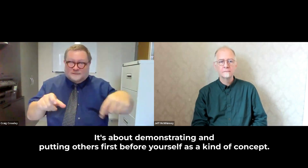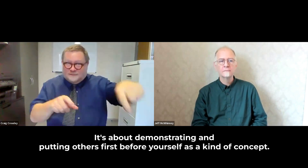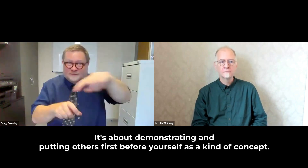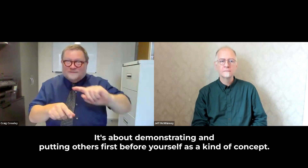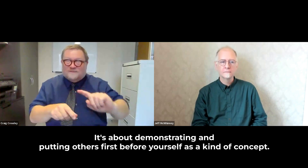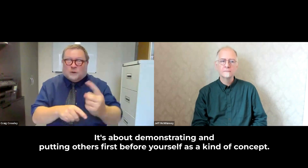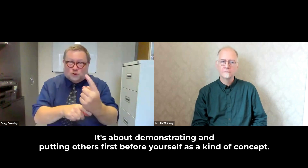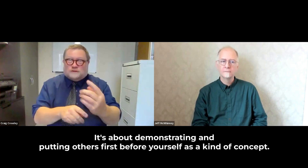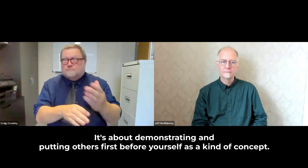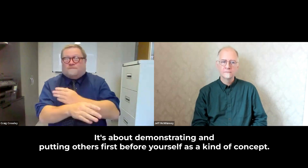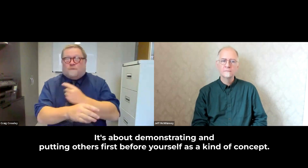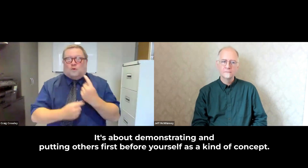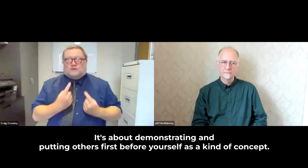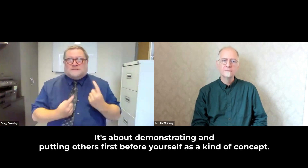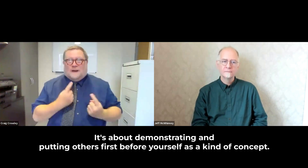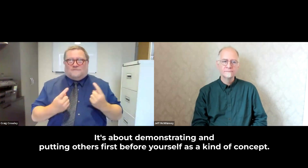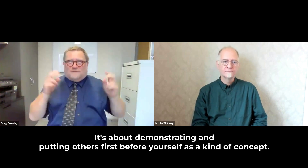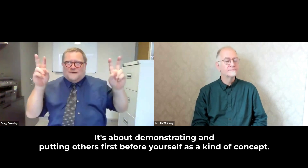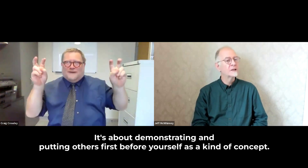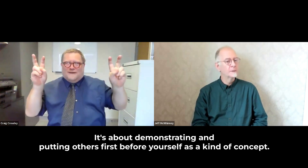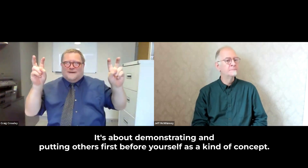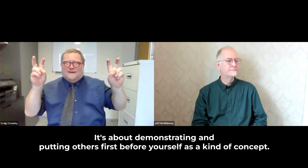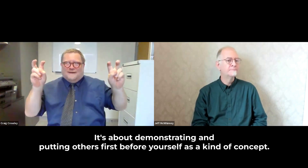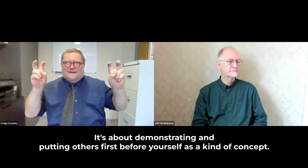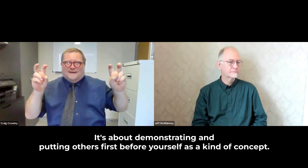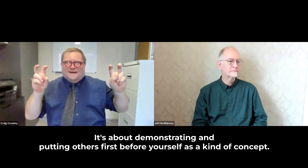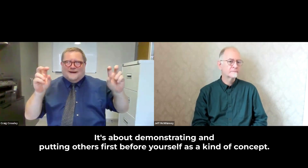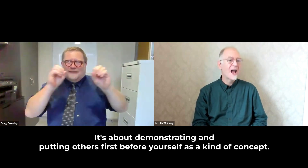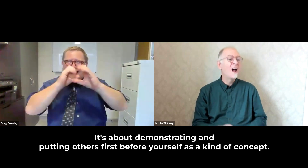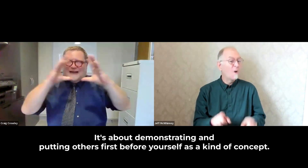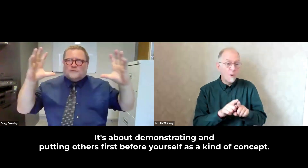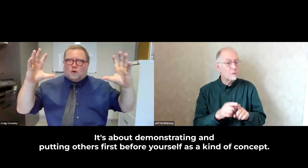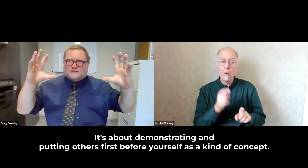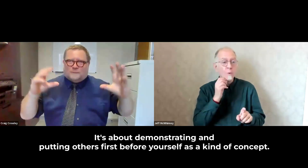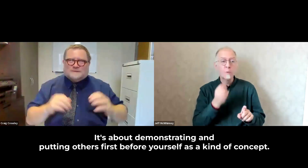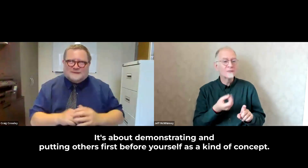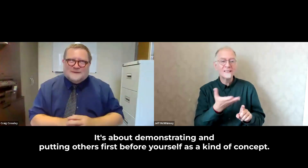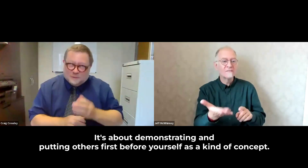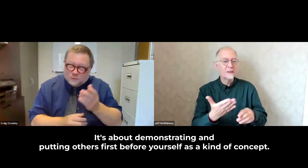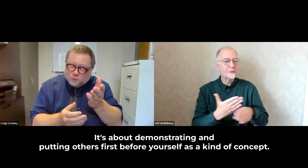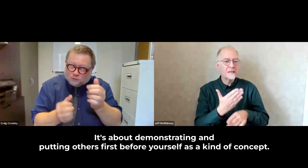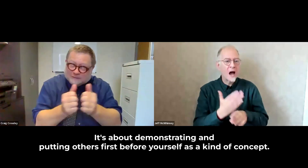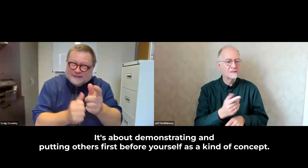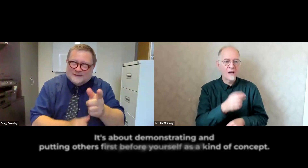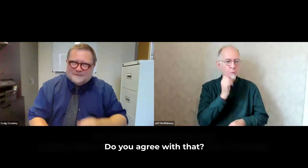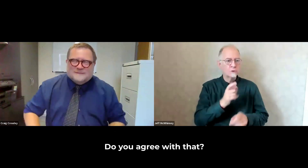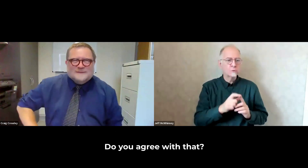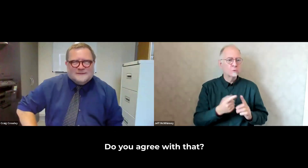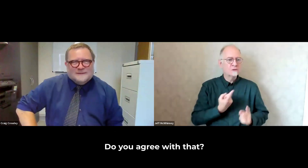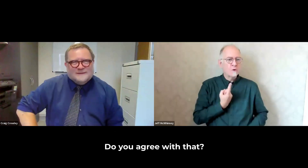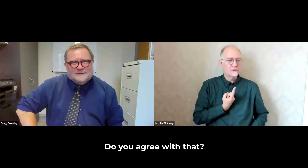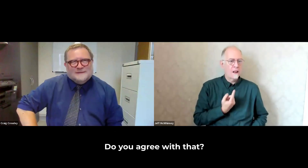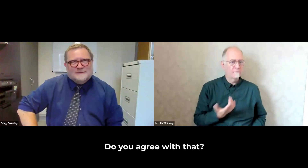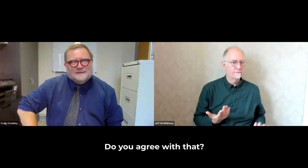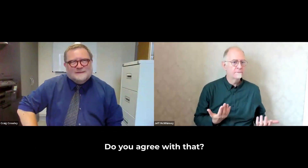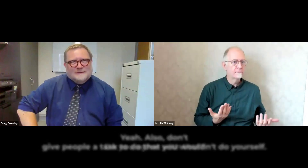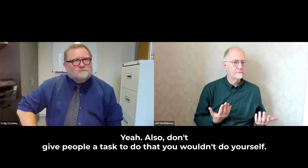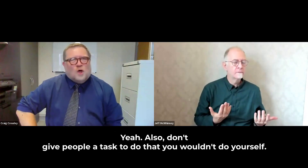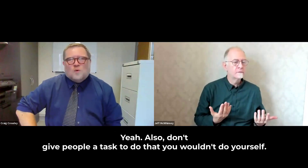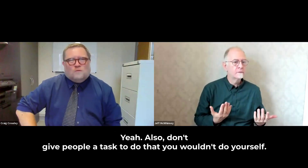demonstrating and putting others first before yourself as a kind of concept. Do you agree with Oh,